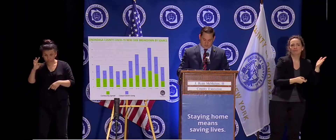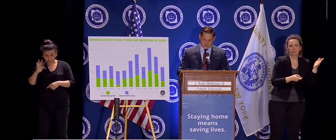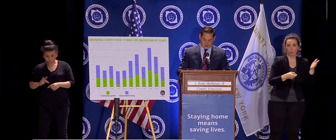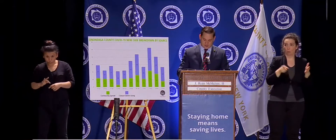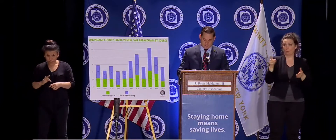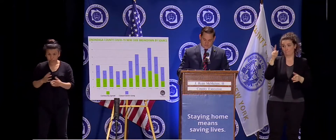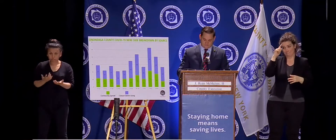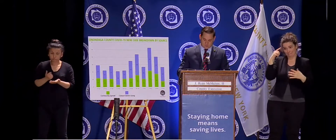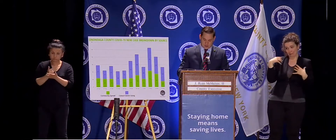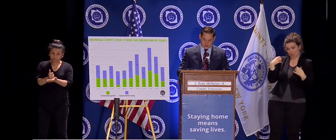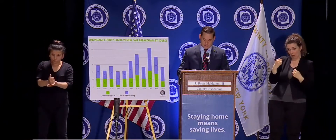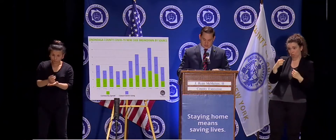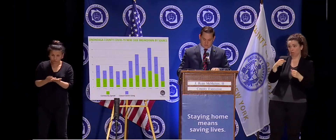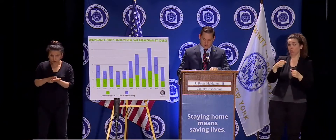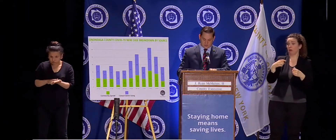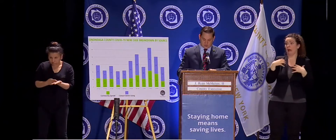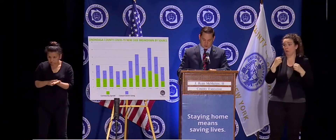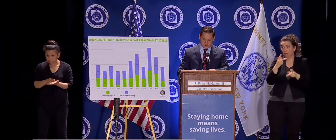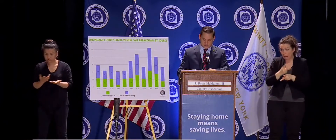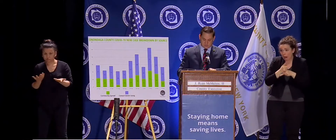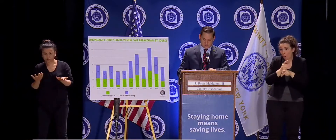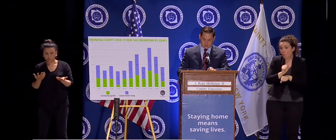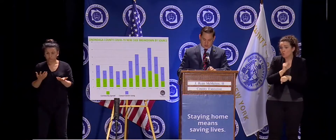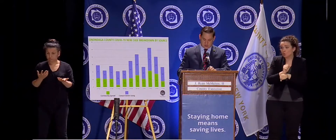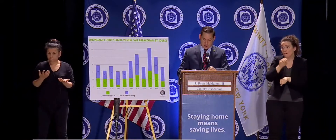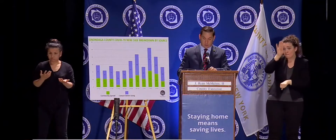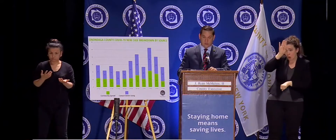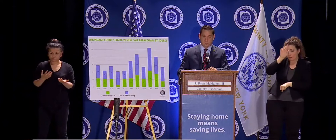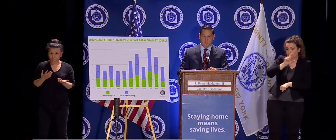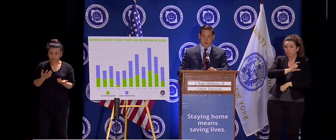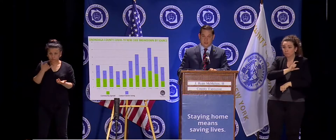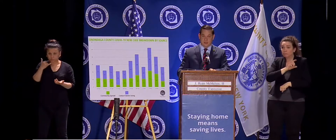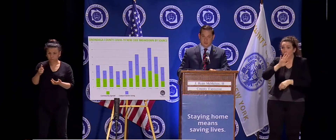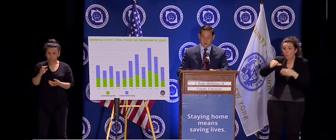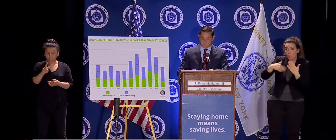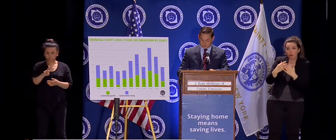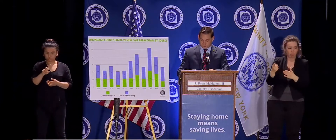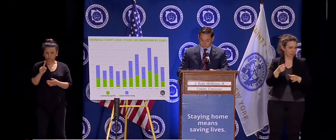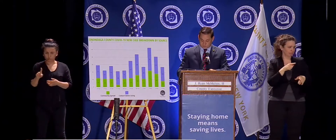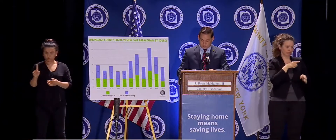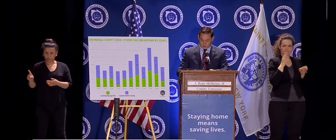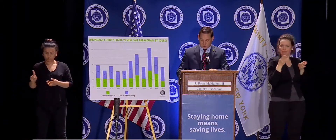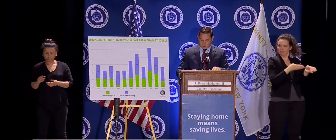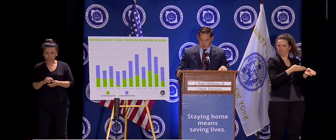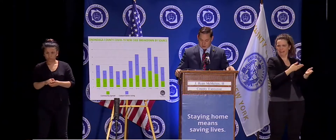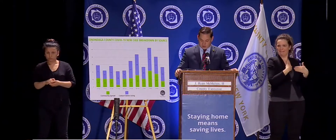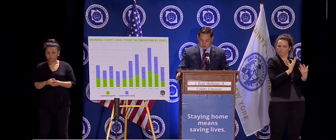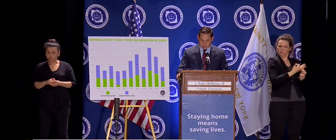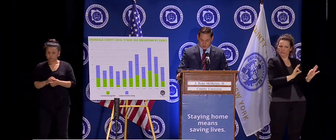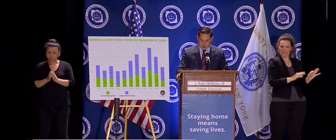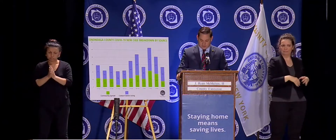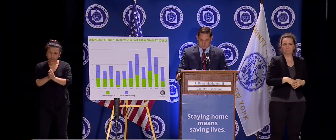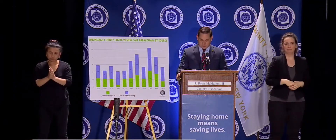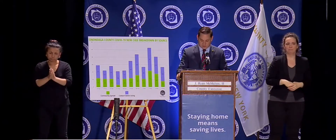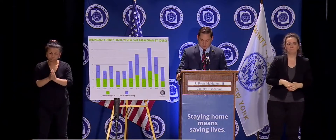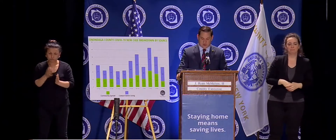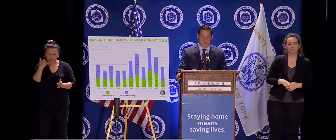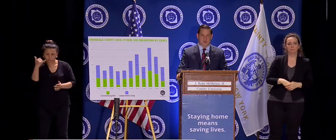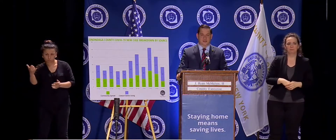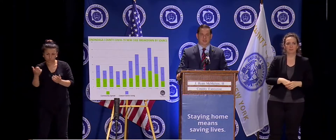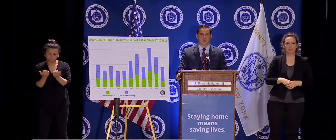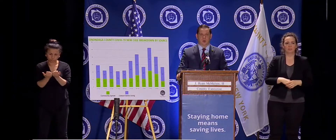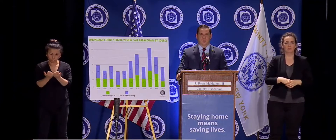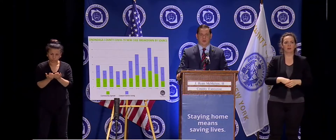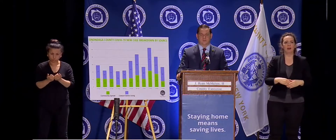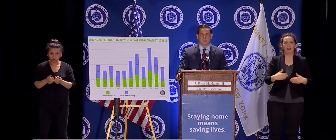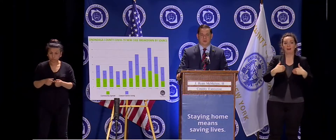something that is a very serious health-related issue. And we have